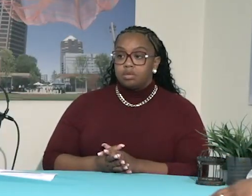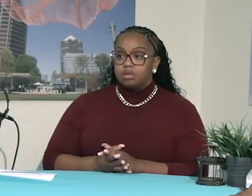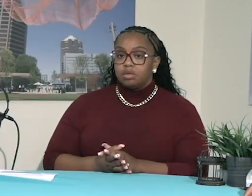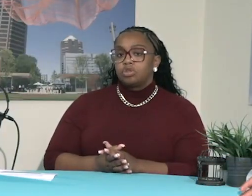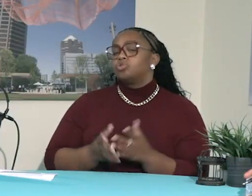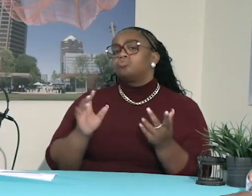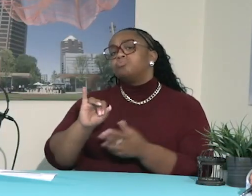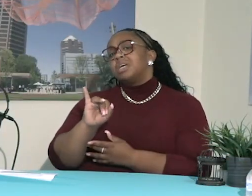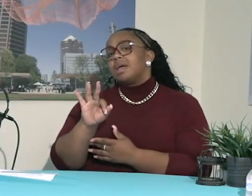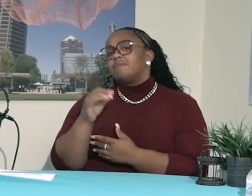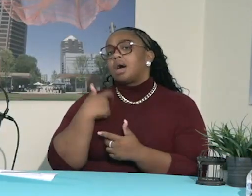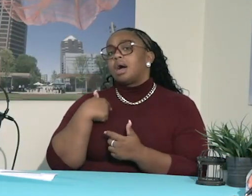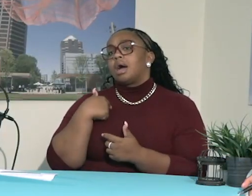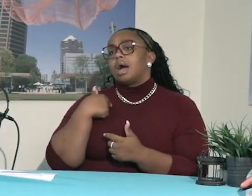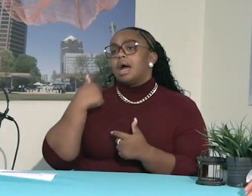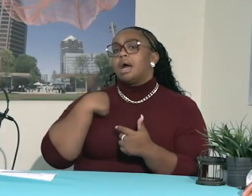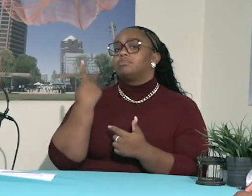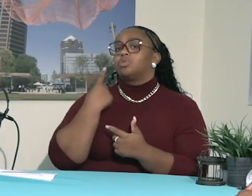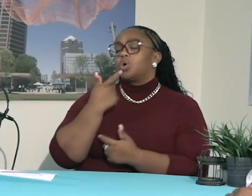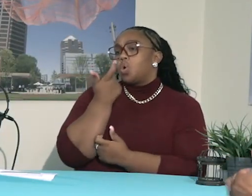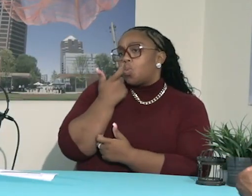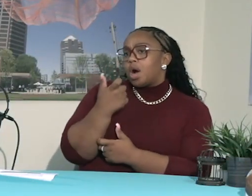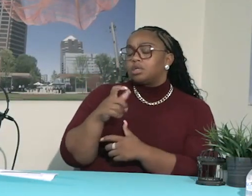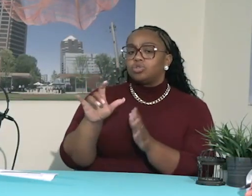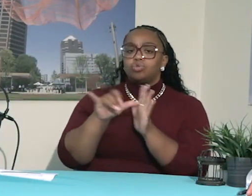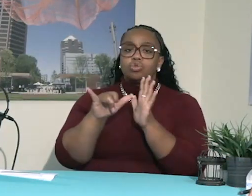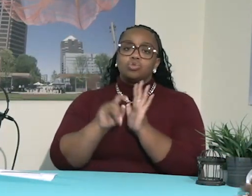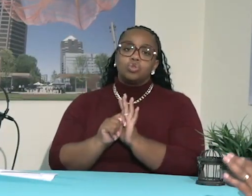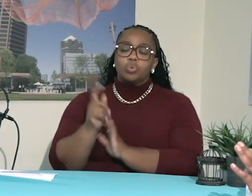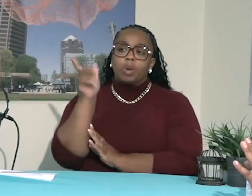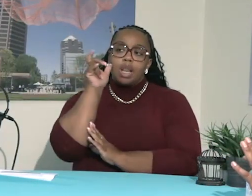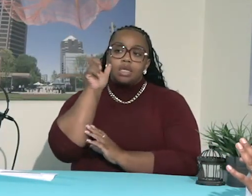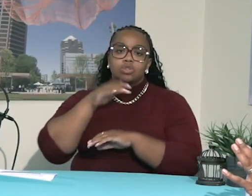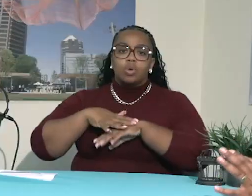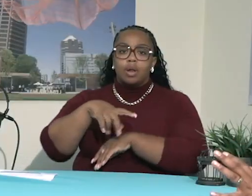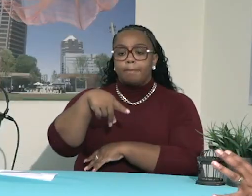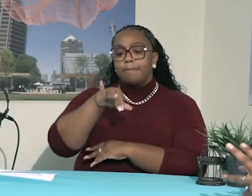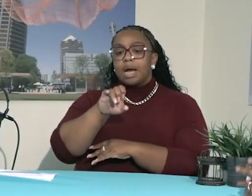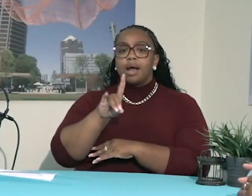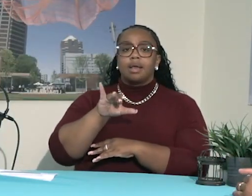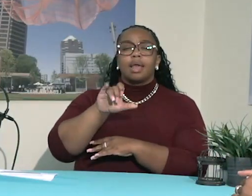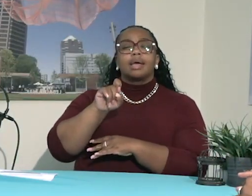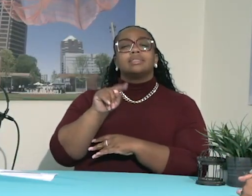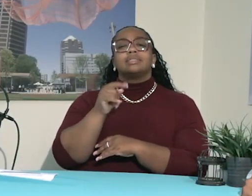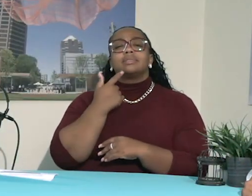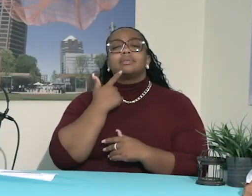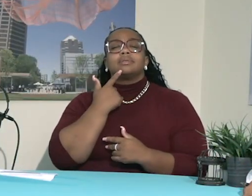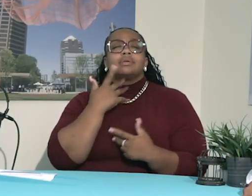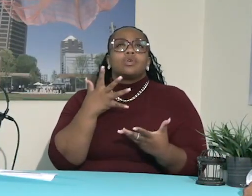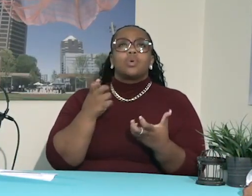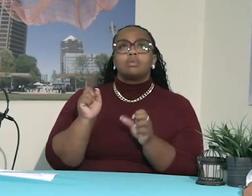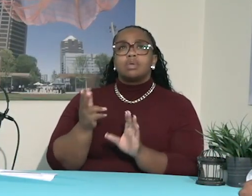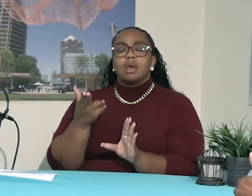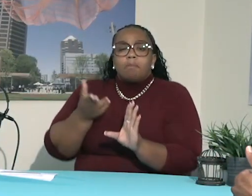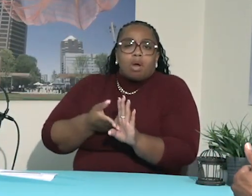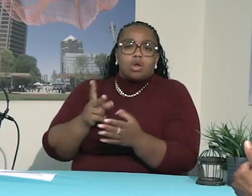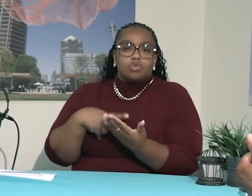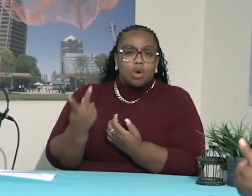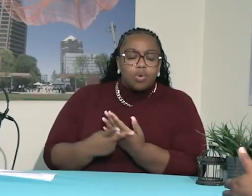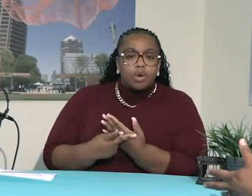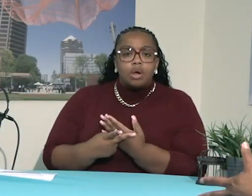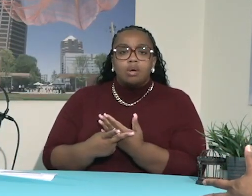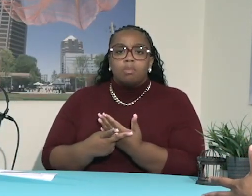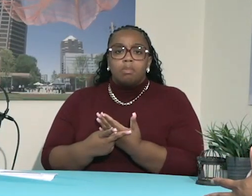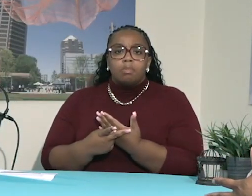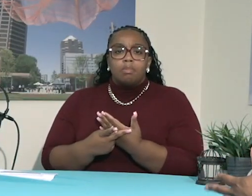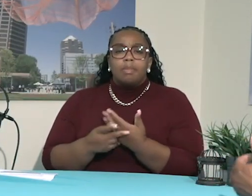one of the podcasts, or I'm a viewer watching on YouTube, and I say I want to be a part, I want to take part of programming. What